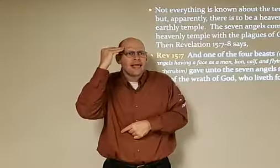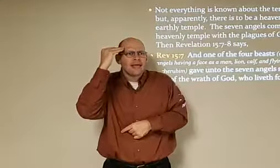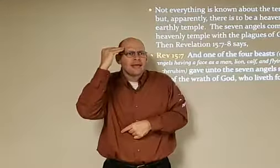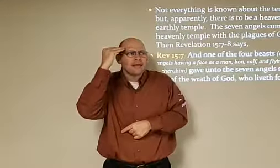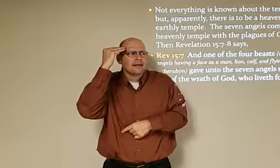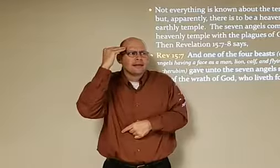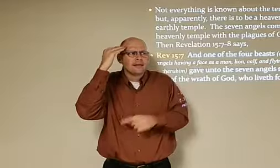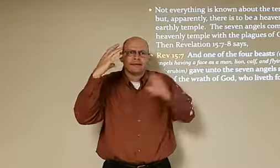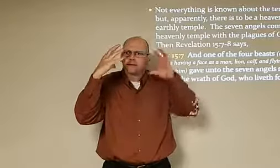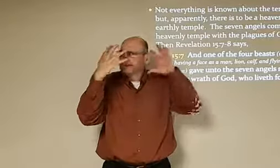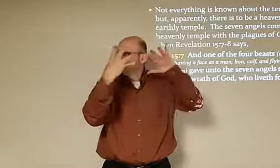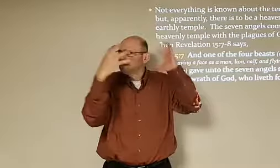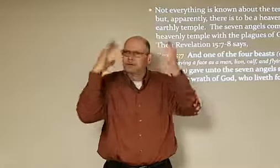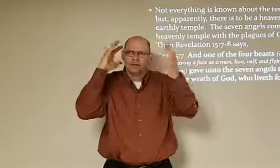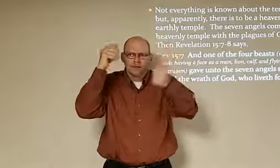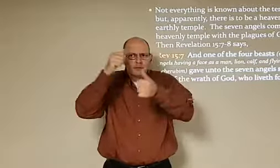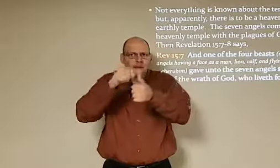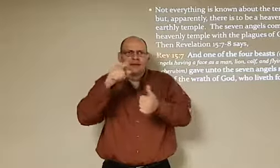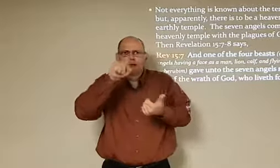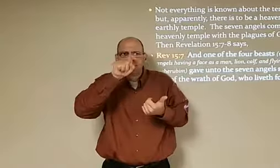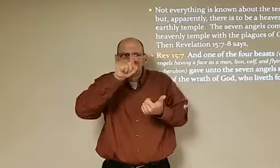there's verses 6 through 8. It's talking about